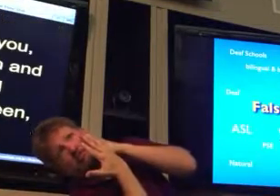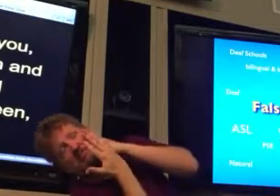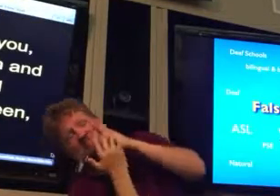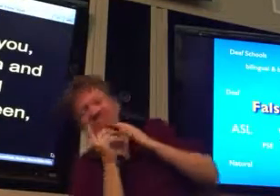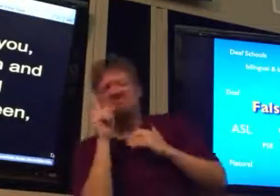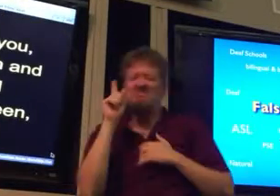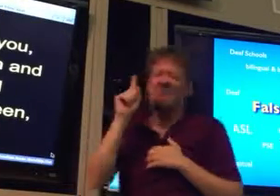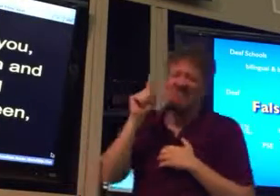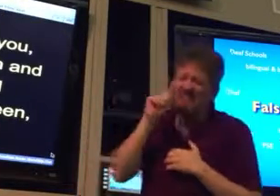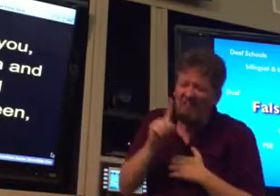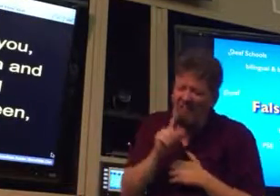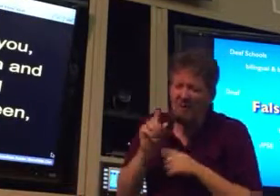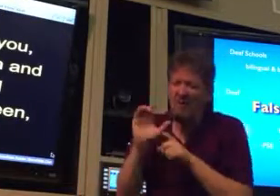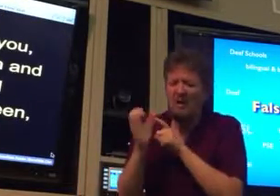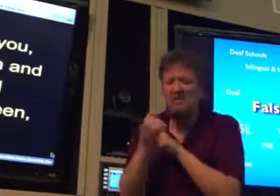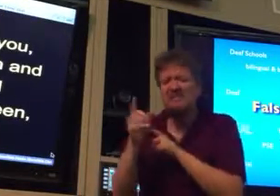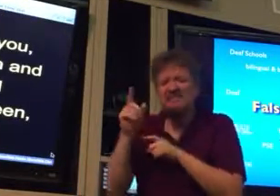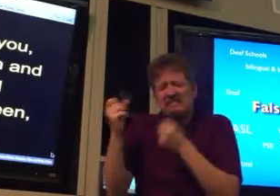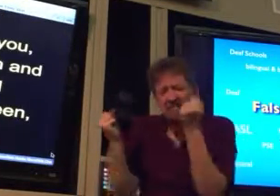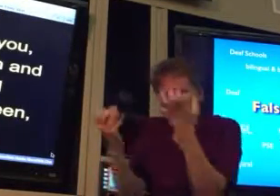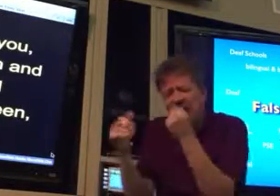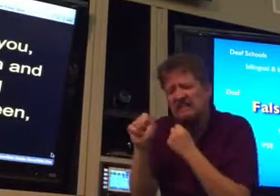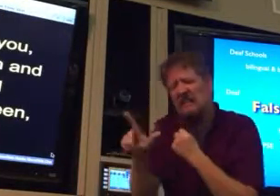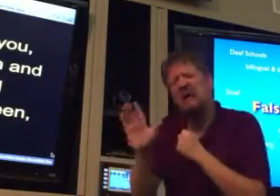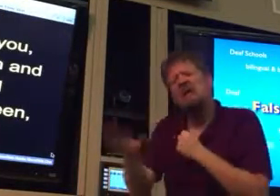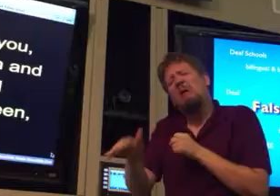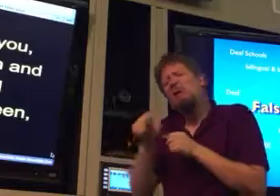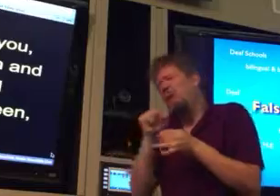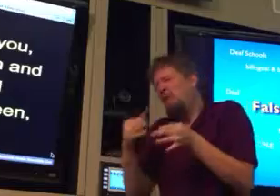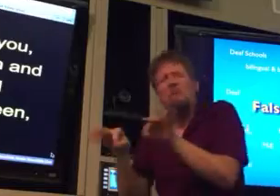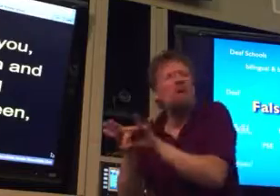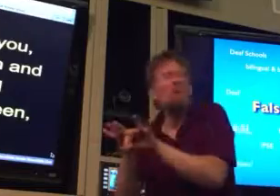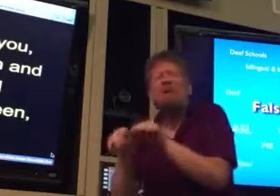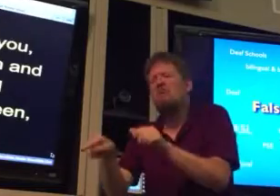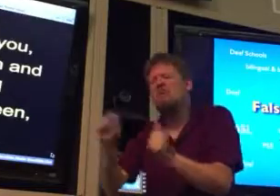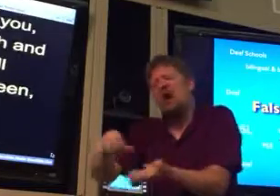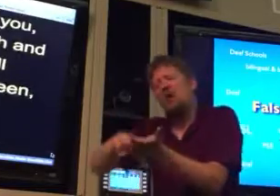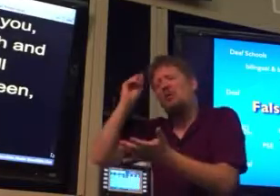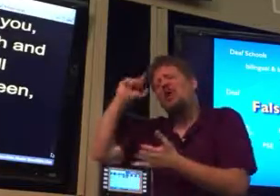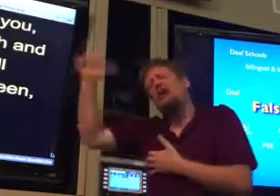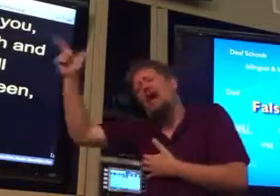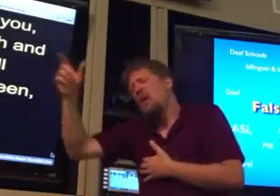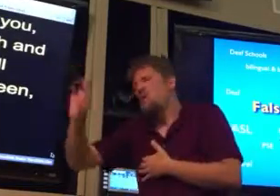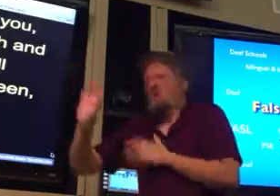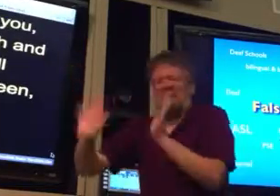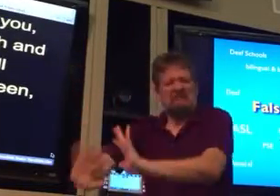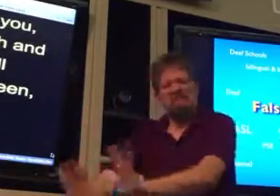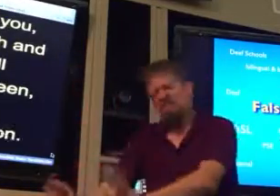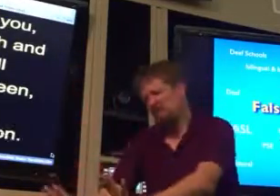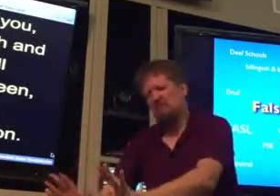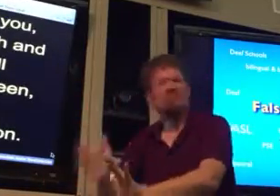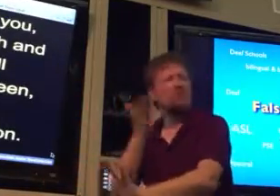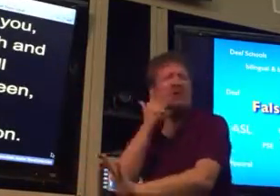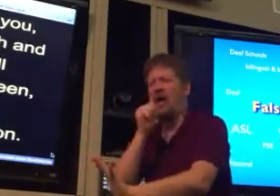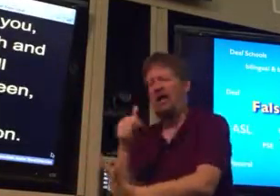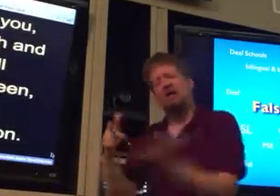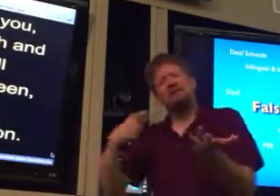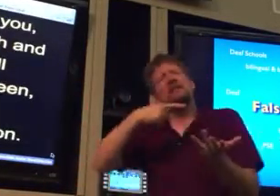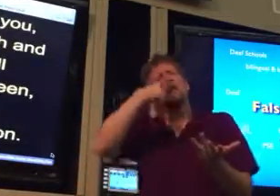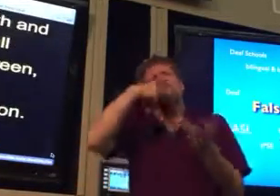of colonization and oppression. The thought of that, deaf culture is not important, that